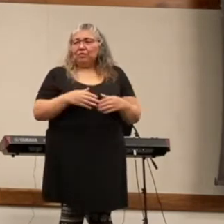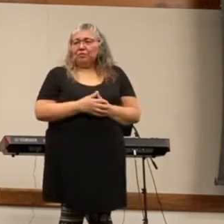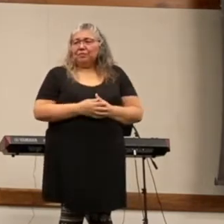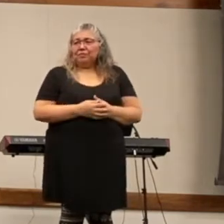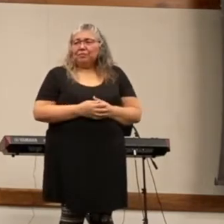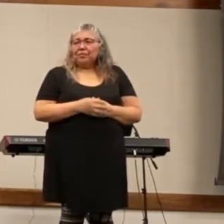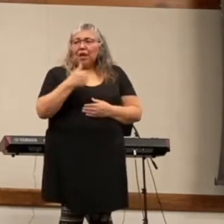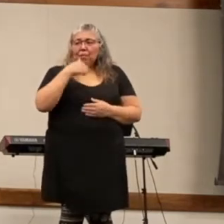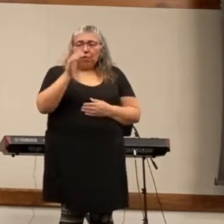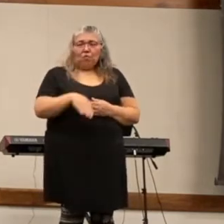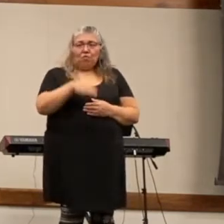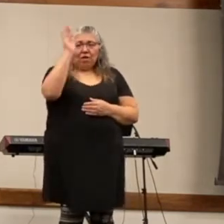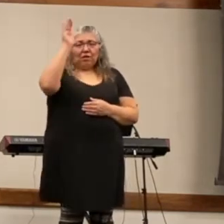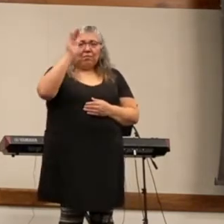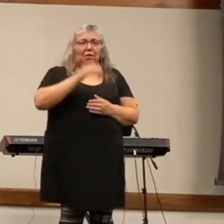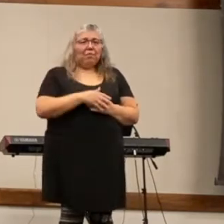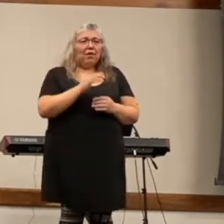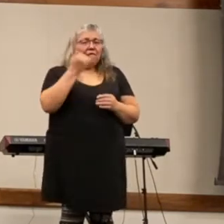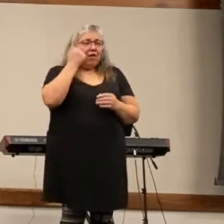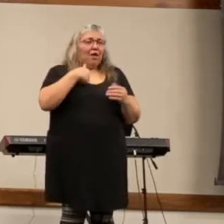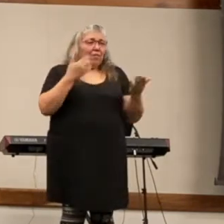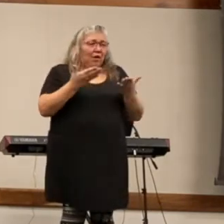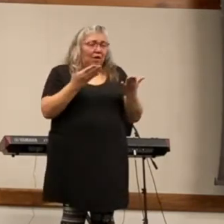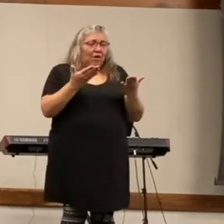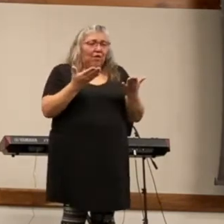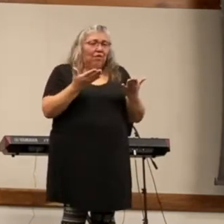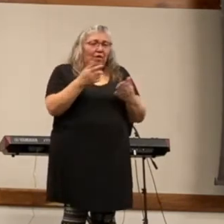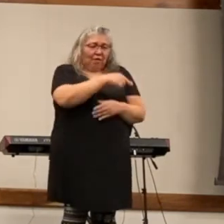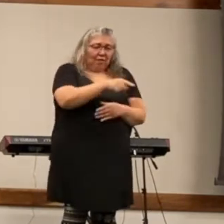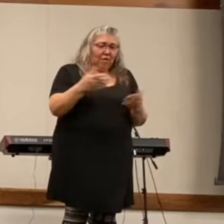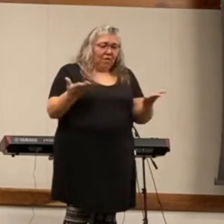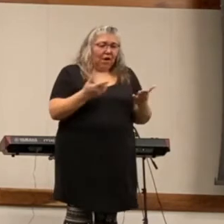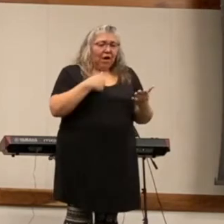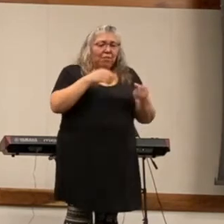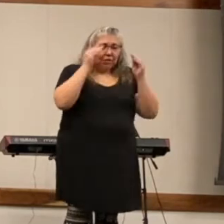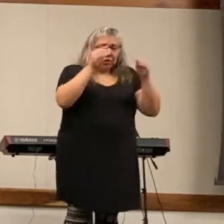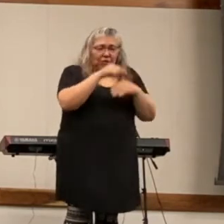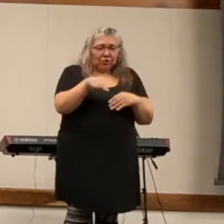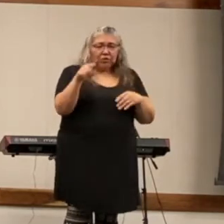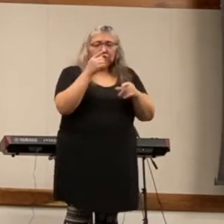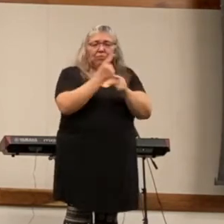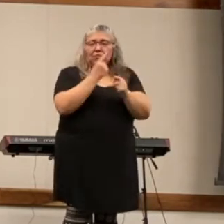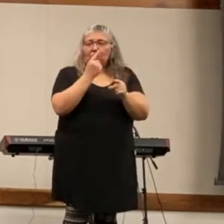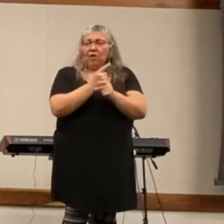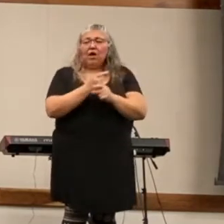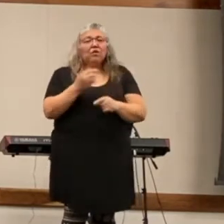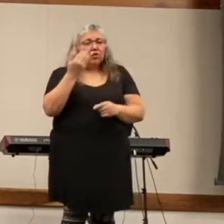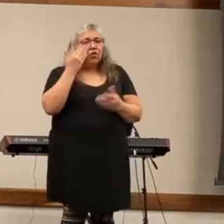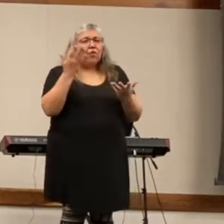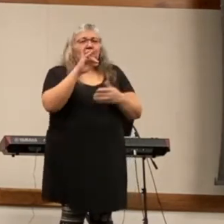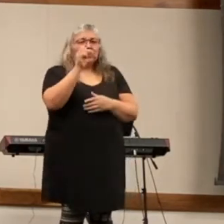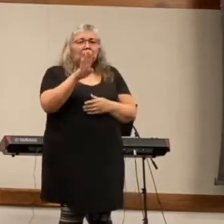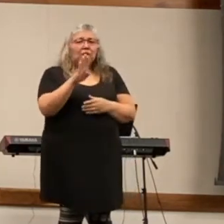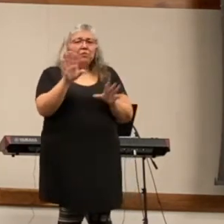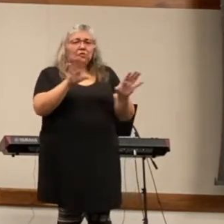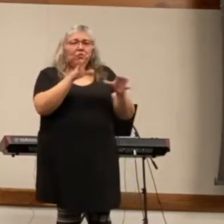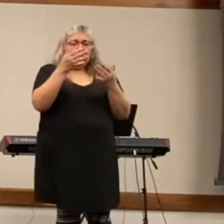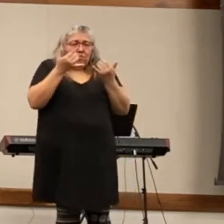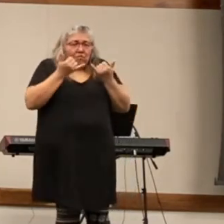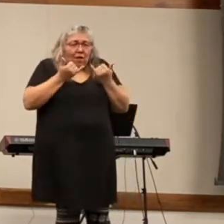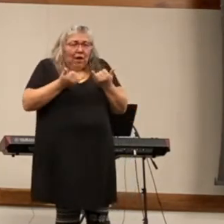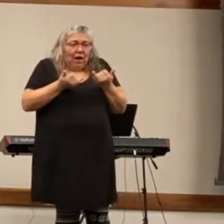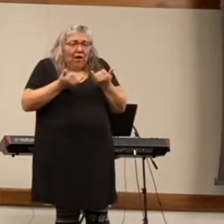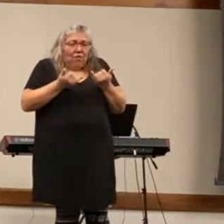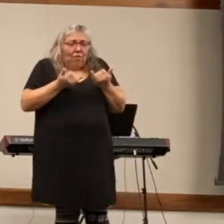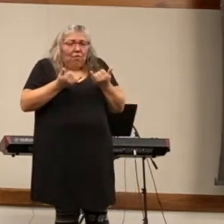I'm going to raise them up. As long as I'm here and they're here, this is what I'm going to do. I'm going to teach them right. Do you know what Jacob is doing at this very moment